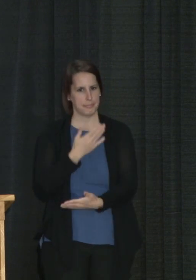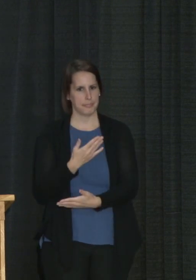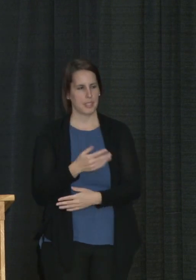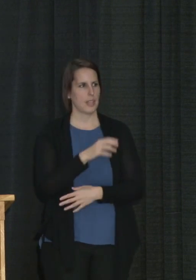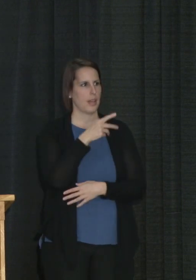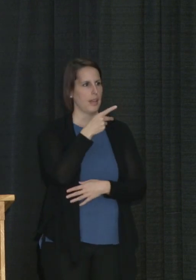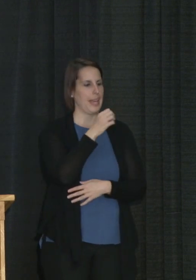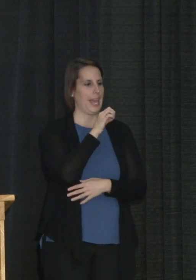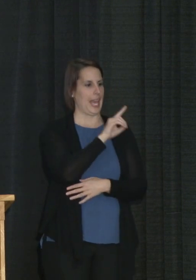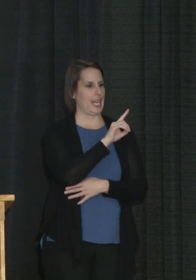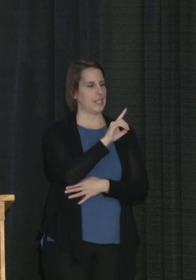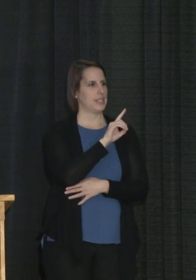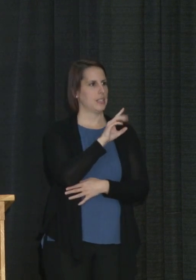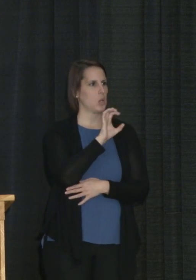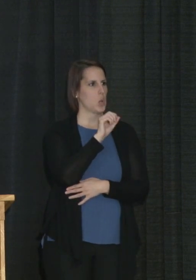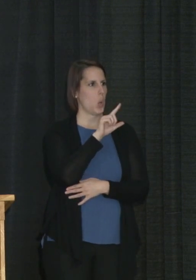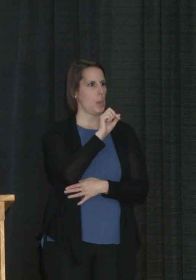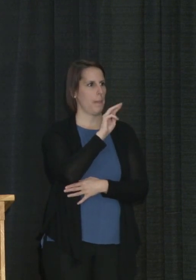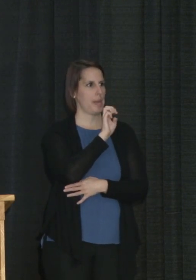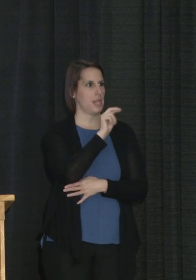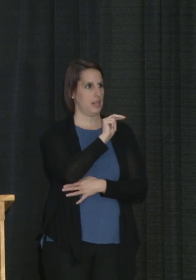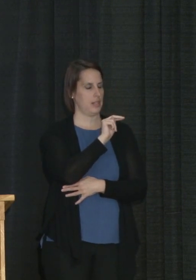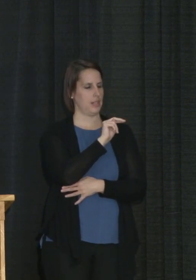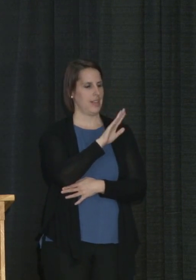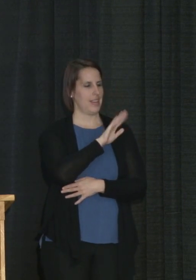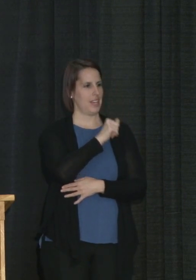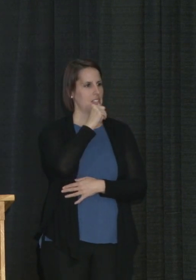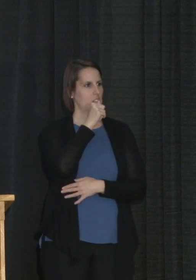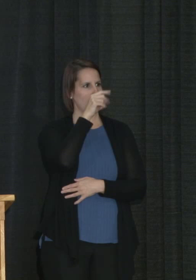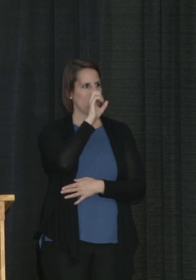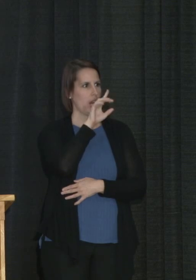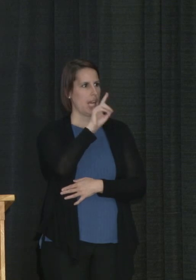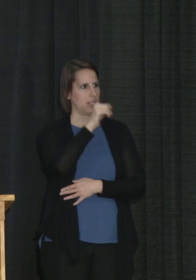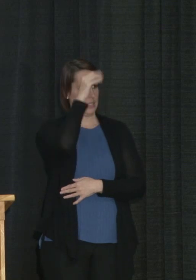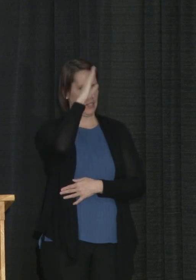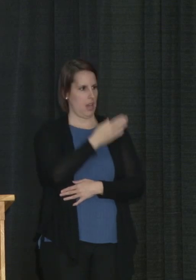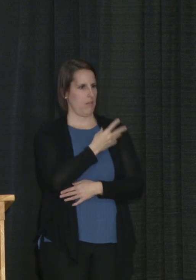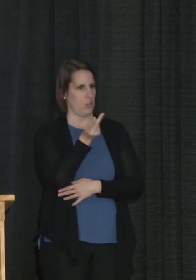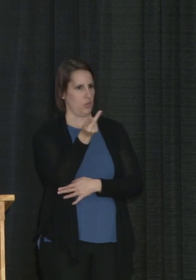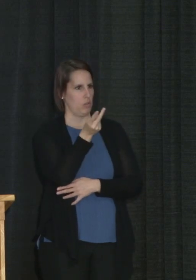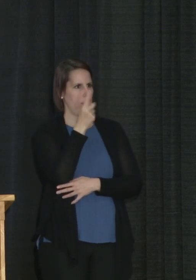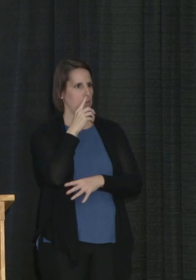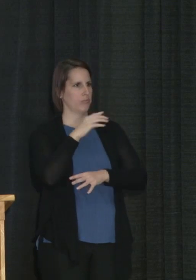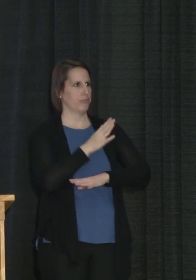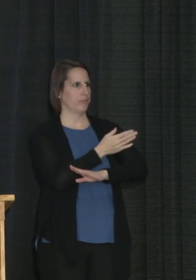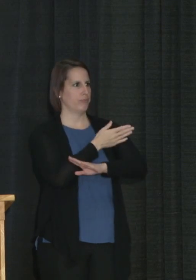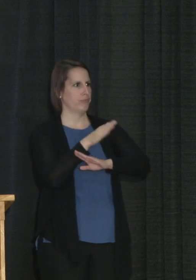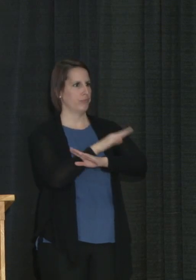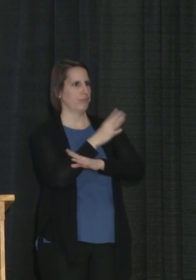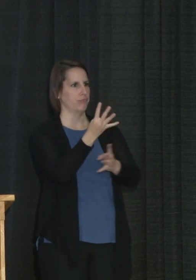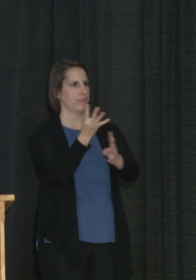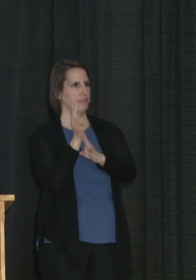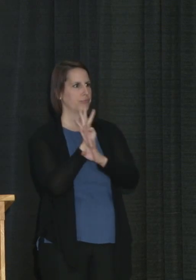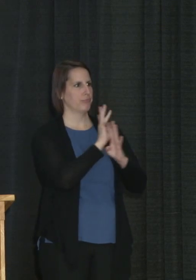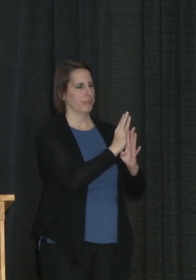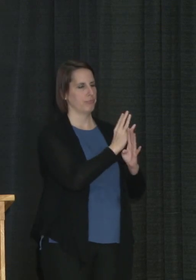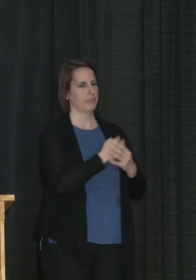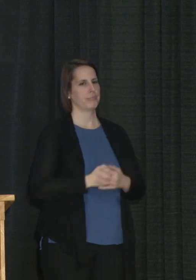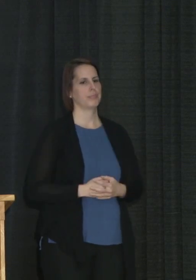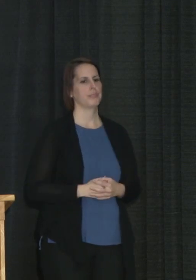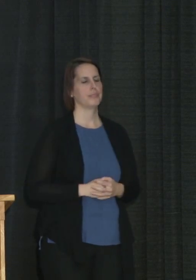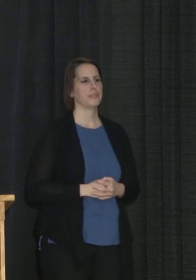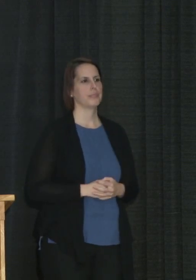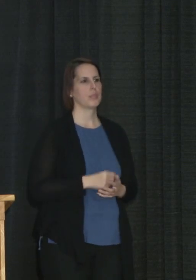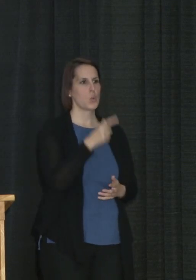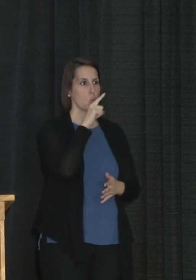Coleman and his grandson, Liam Coleman, for the inspirational processional music. Welcome, graduates, and to